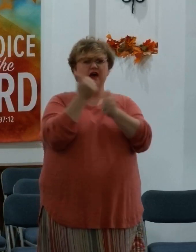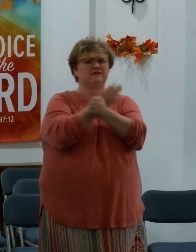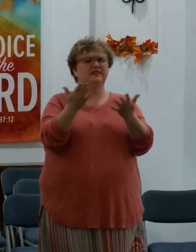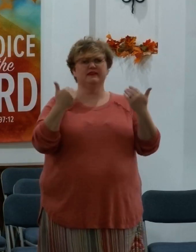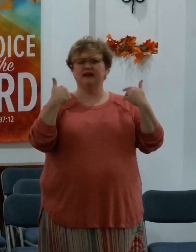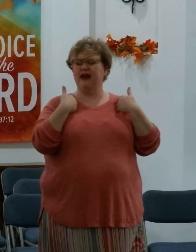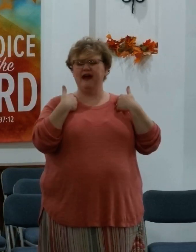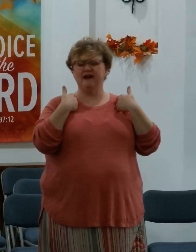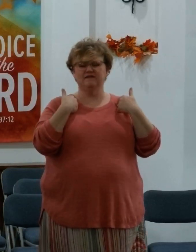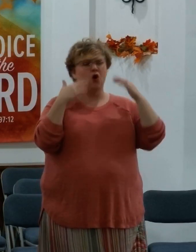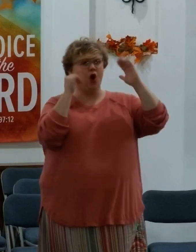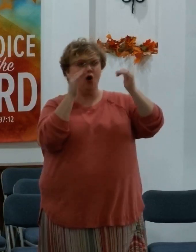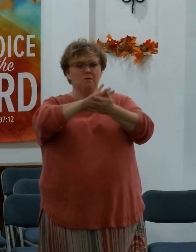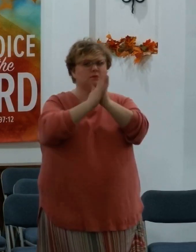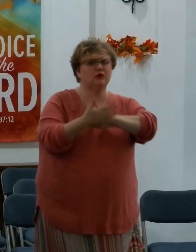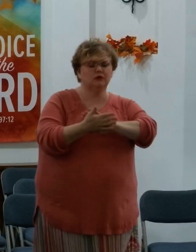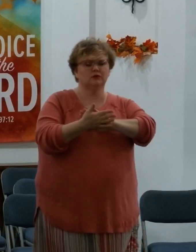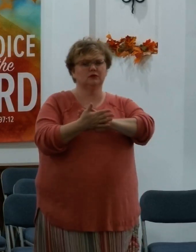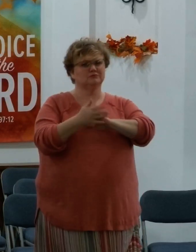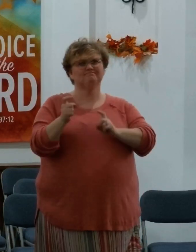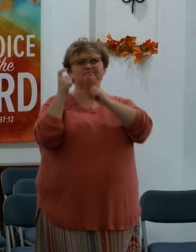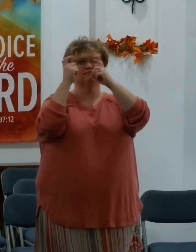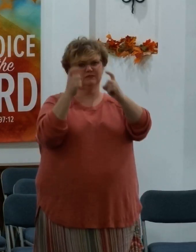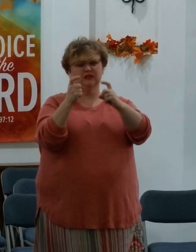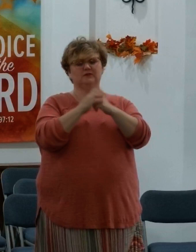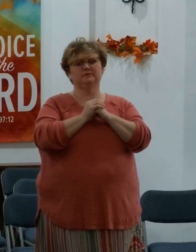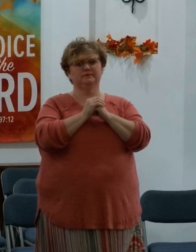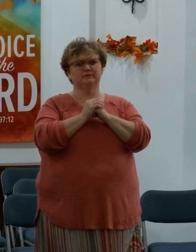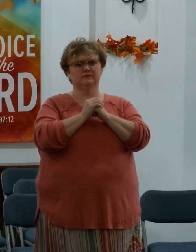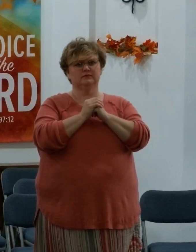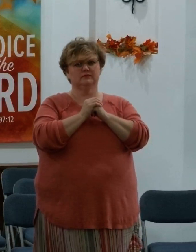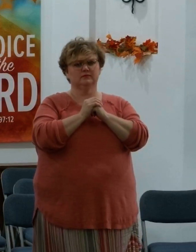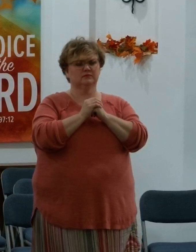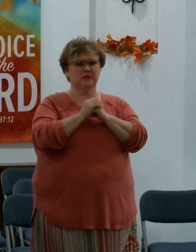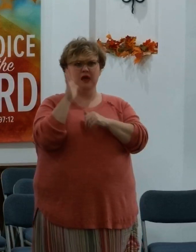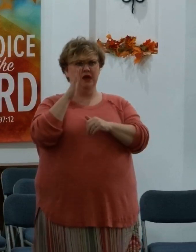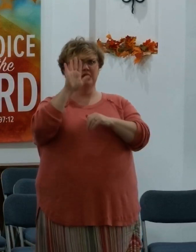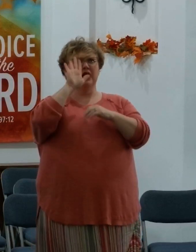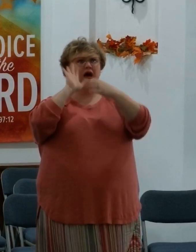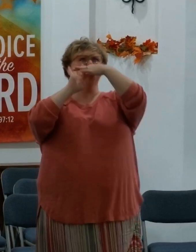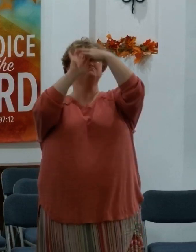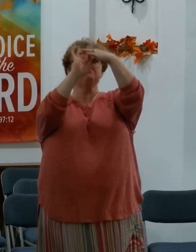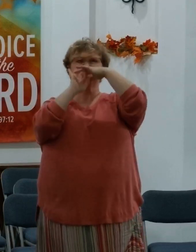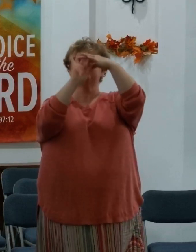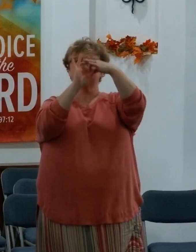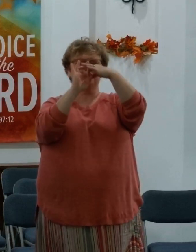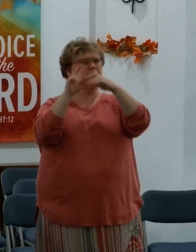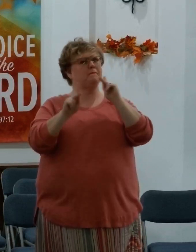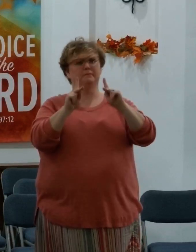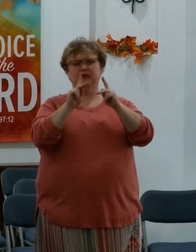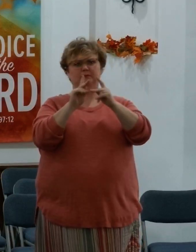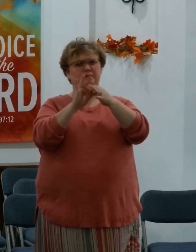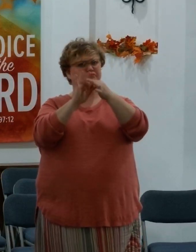hope to be, not on earth my hold on him can sever. While I hear